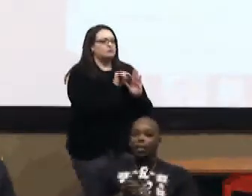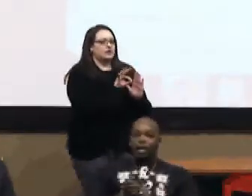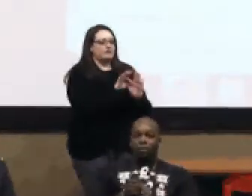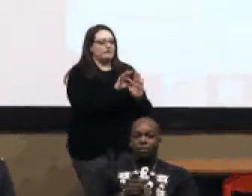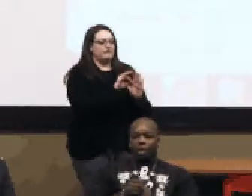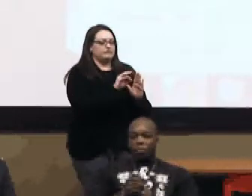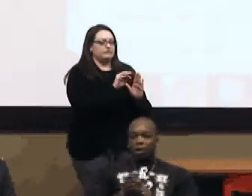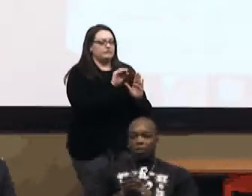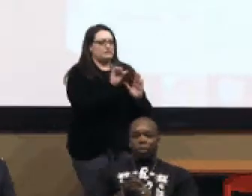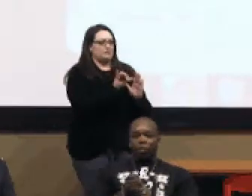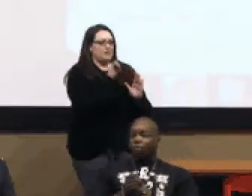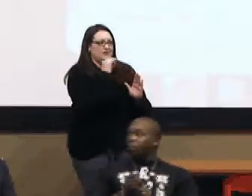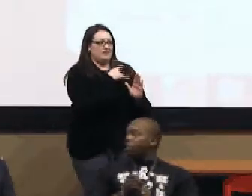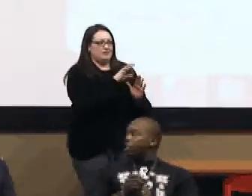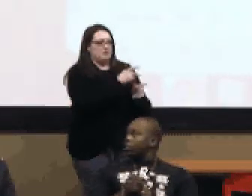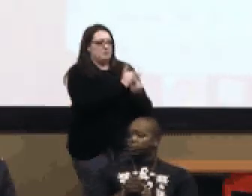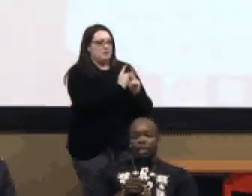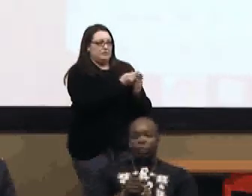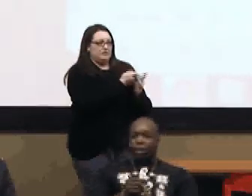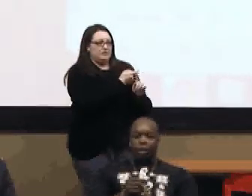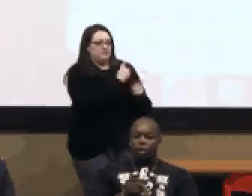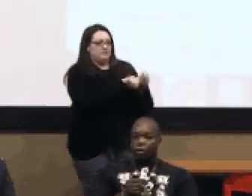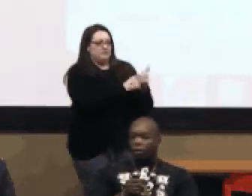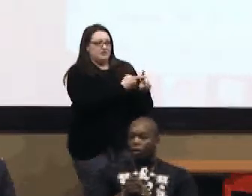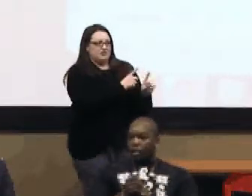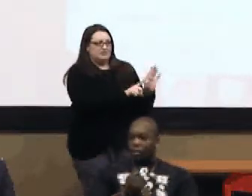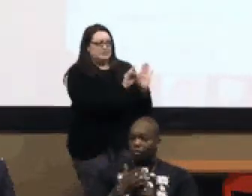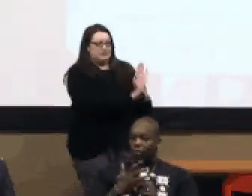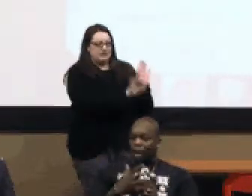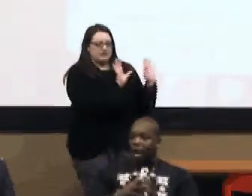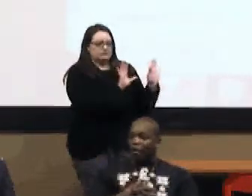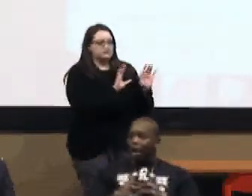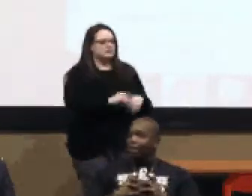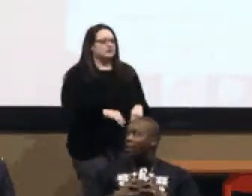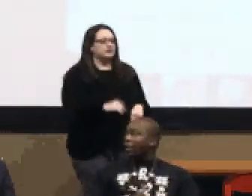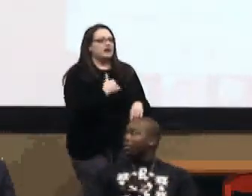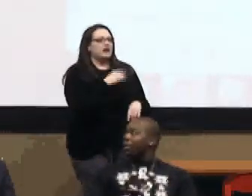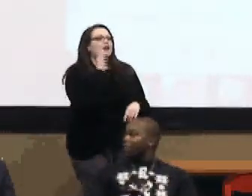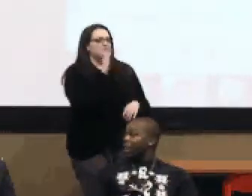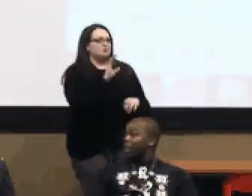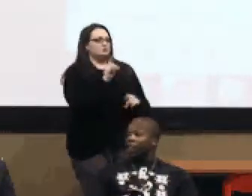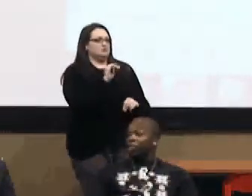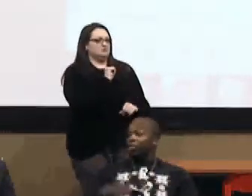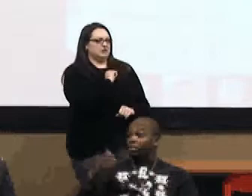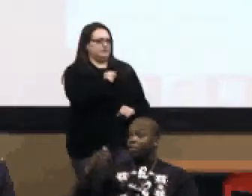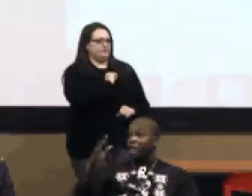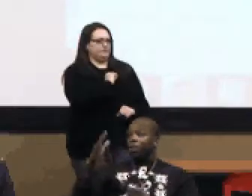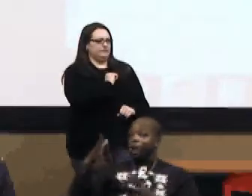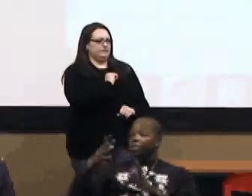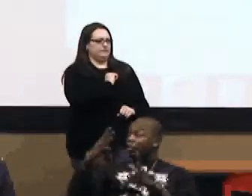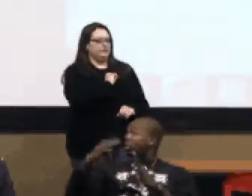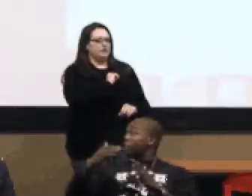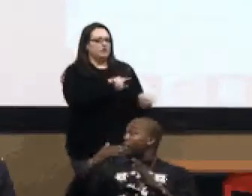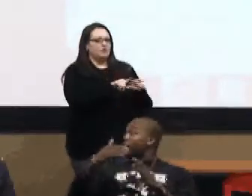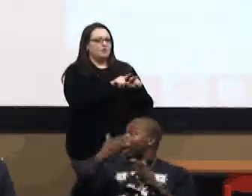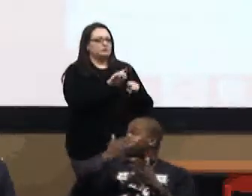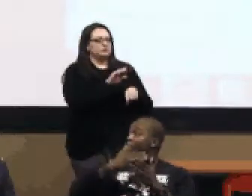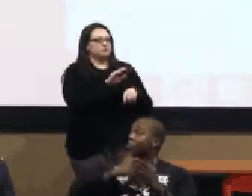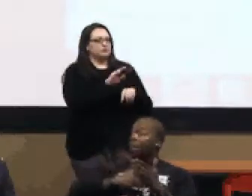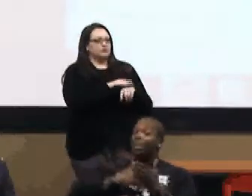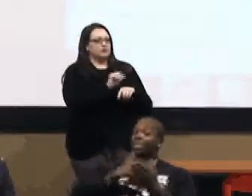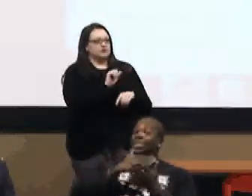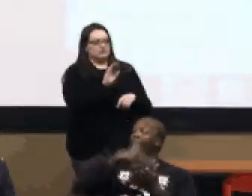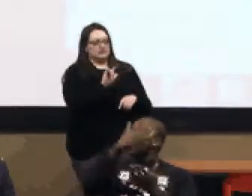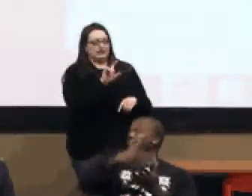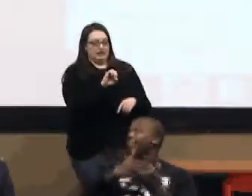God, I don't even like borrowing money from friends. Damn that. I'll get it. And likewise on scale, I'll